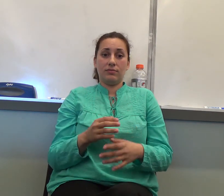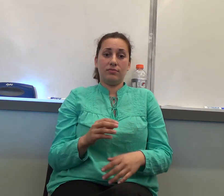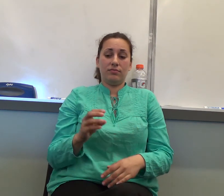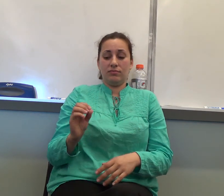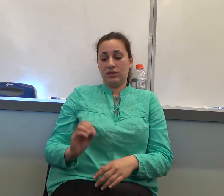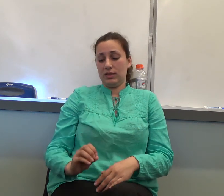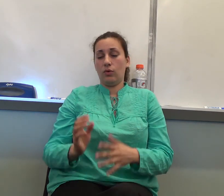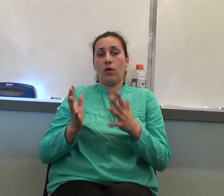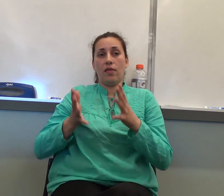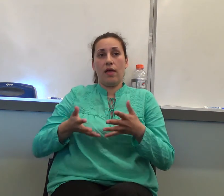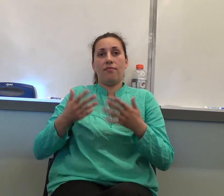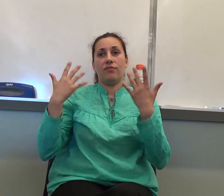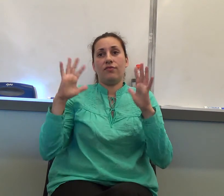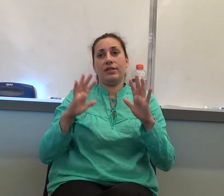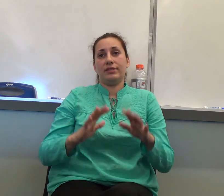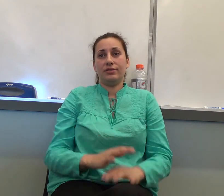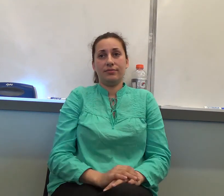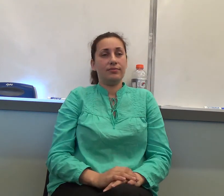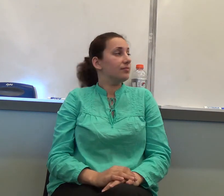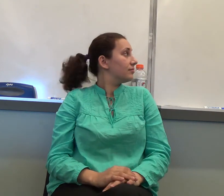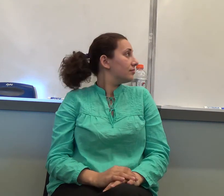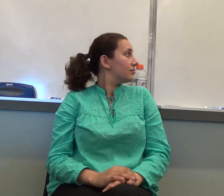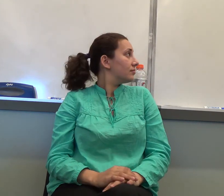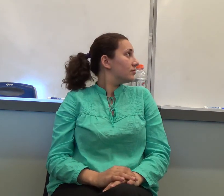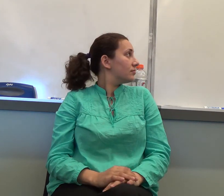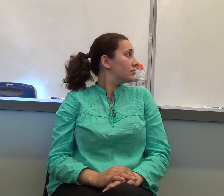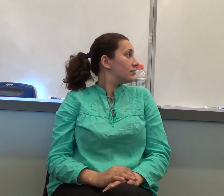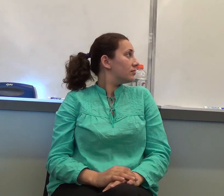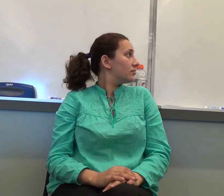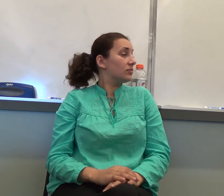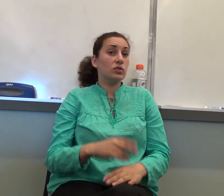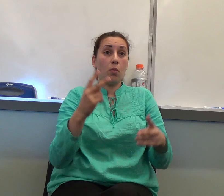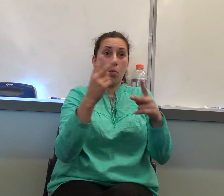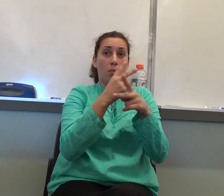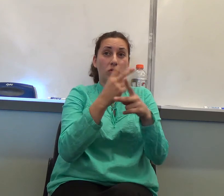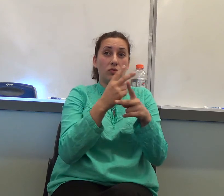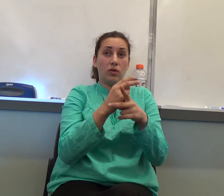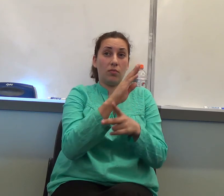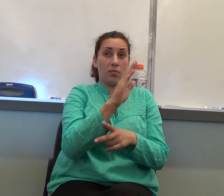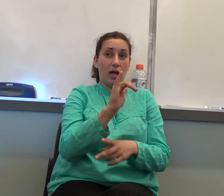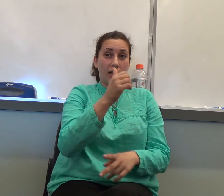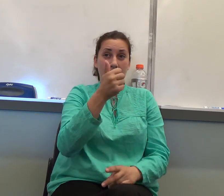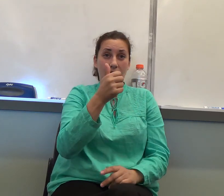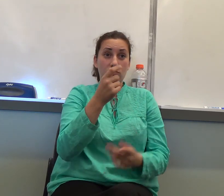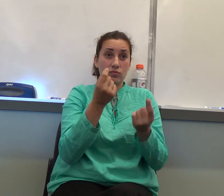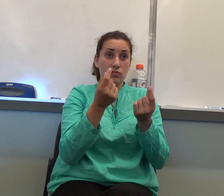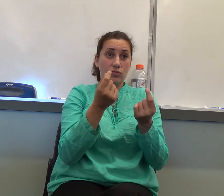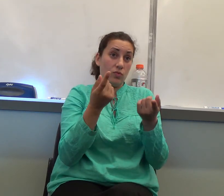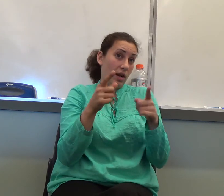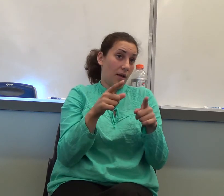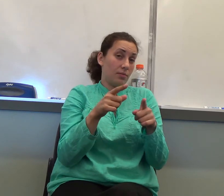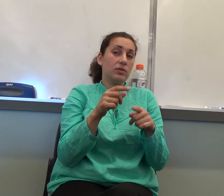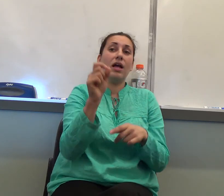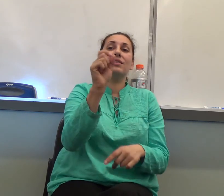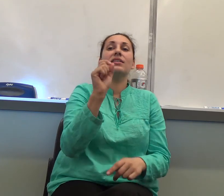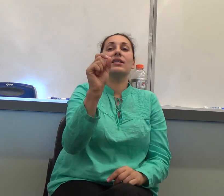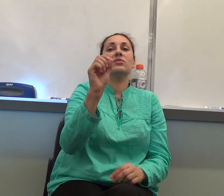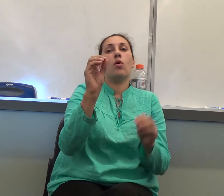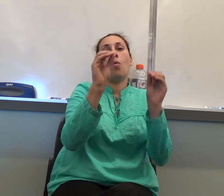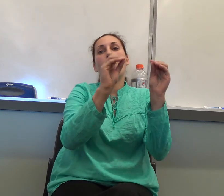we're done. So what was accomplished by multiplication by 10? Simply moving the decimal point 1 to the right. That's